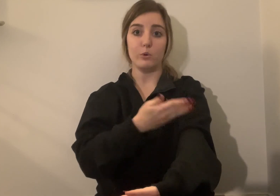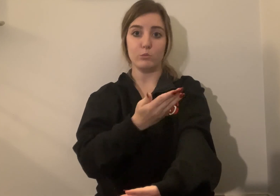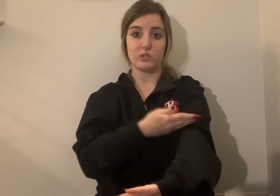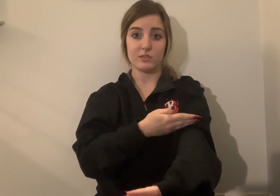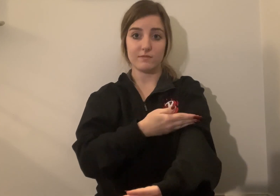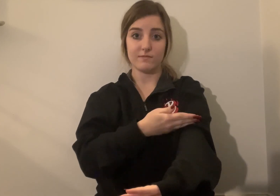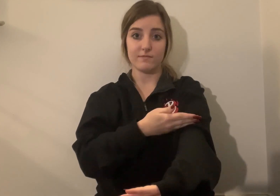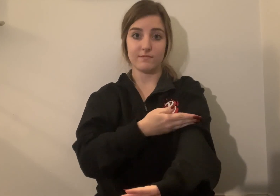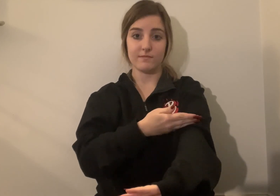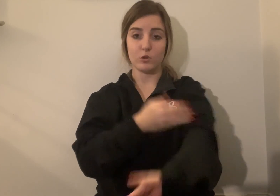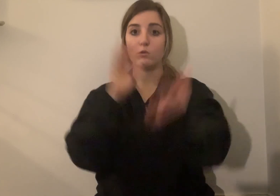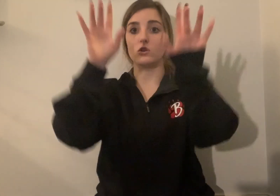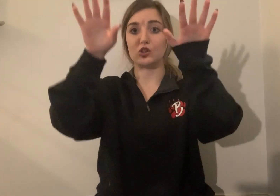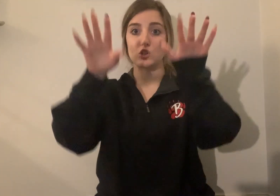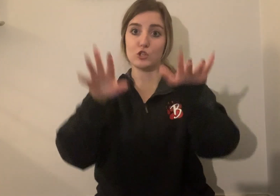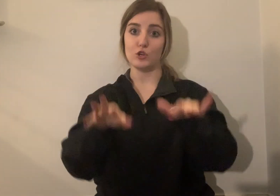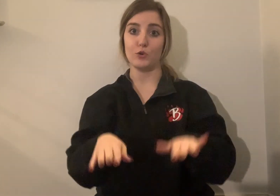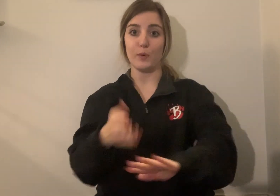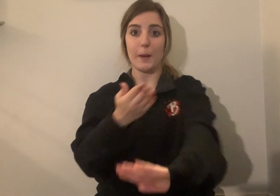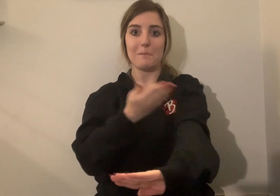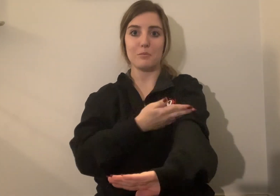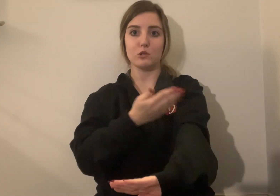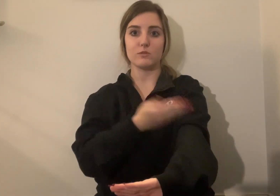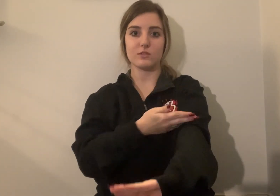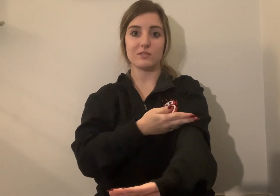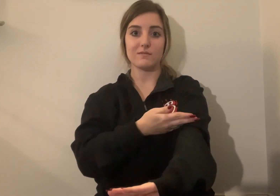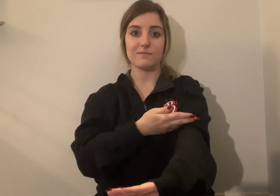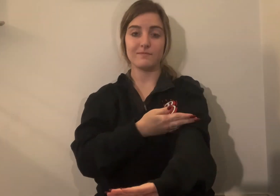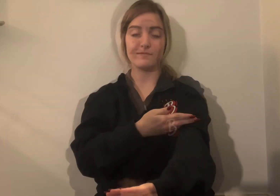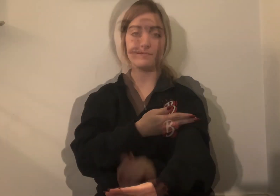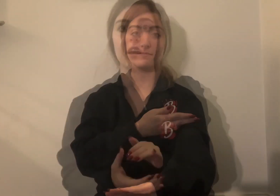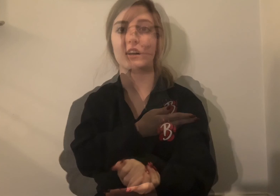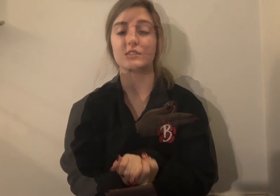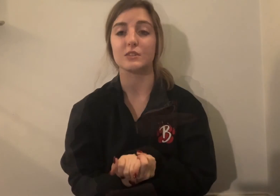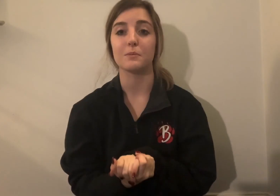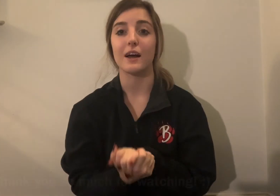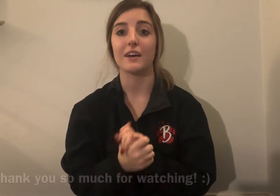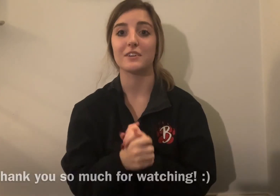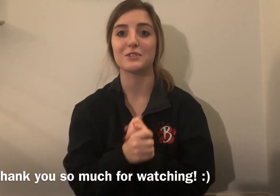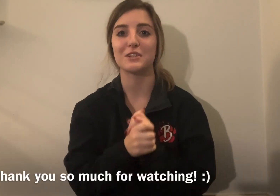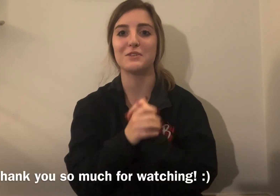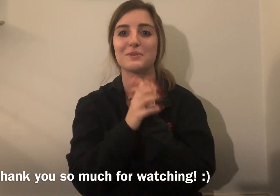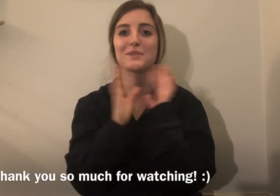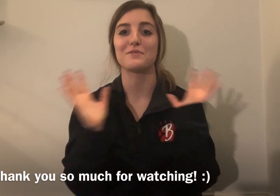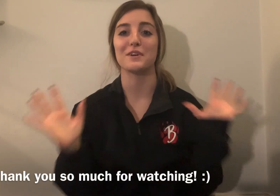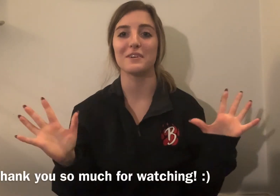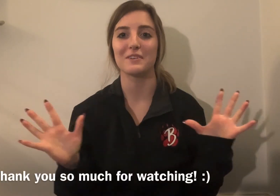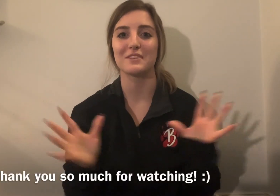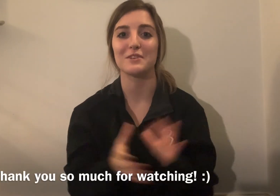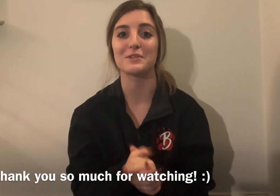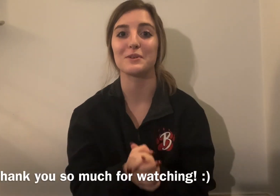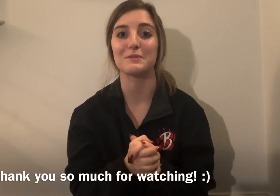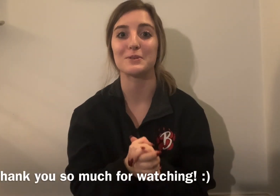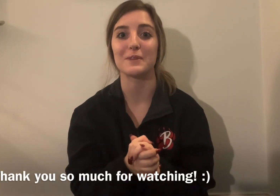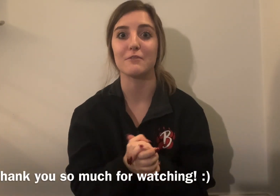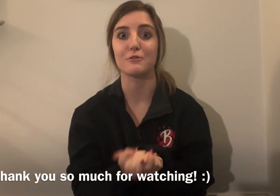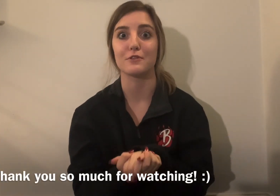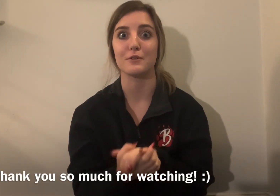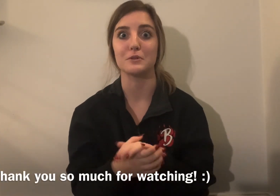boots, or snow boots. Awesome. I understand this was a very long video, so I'm so thankful for those